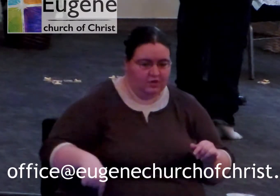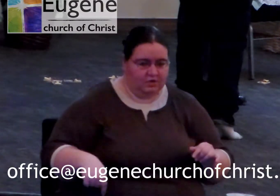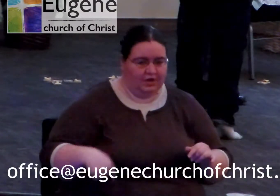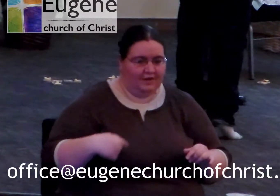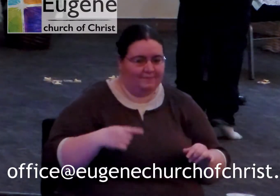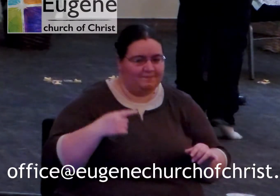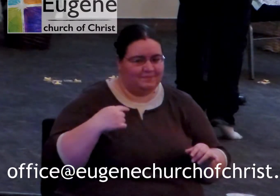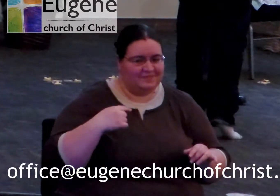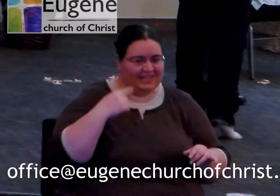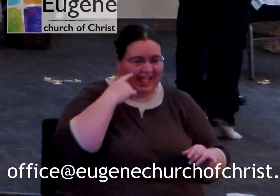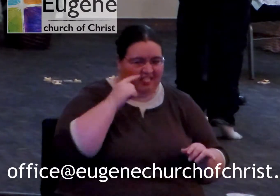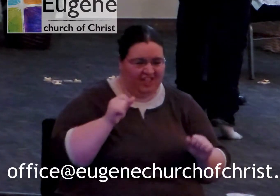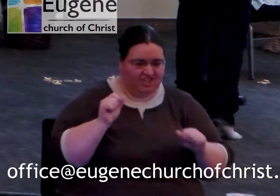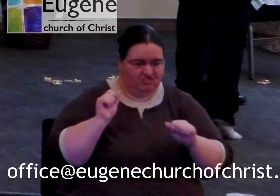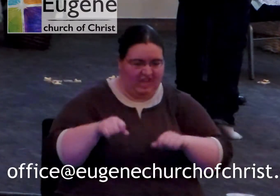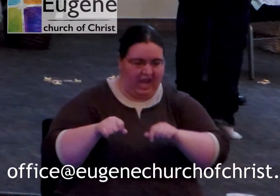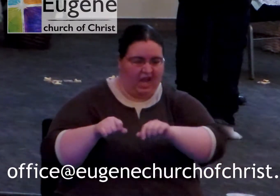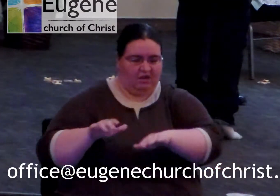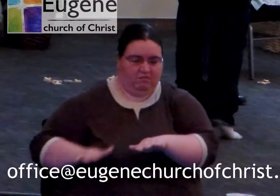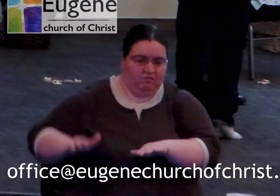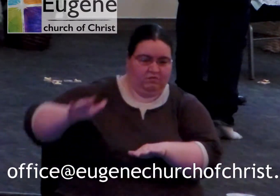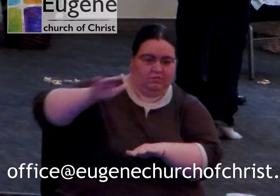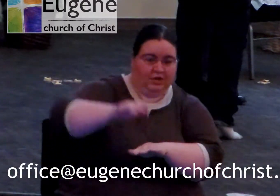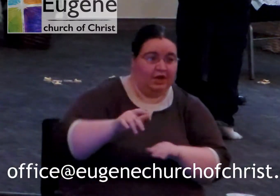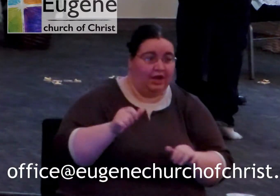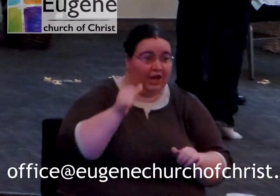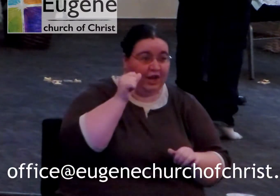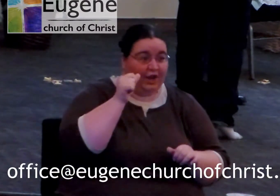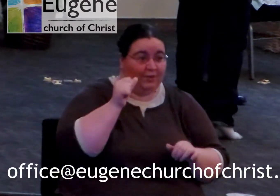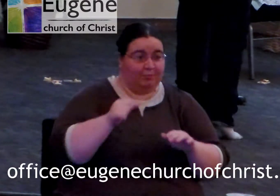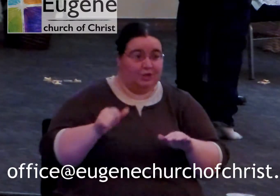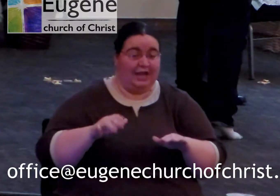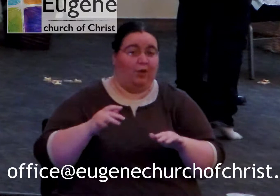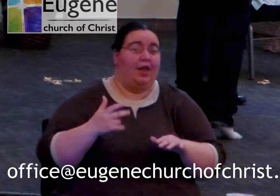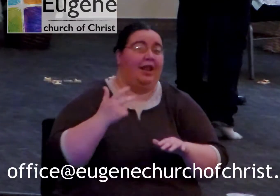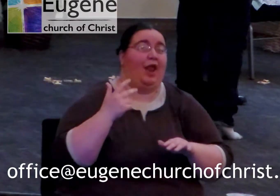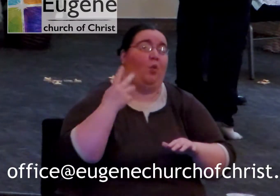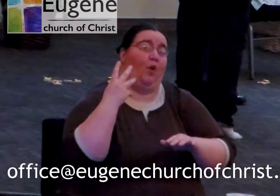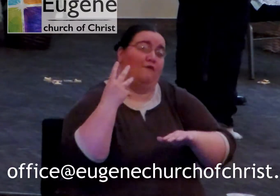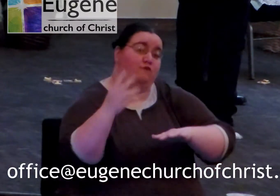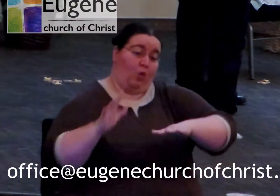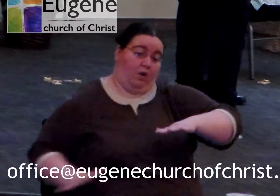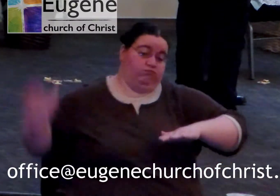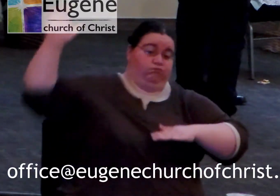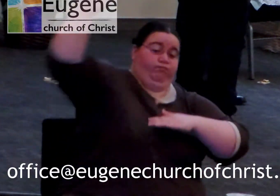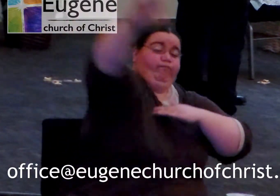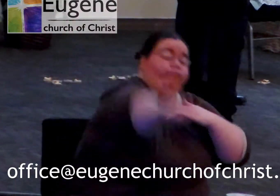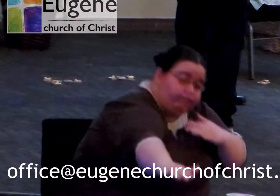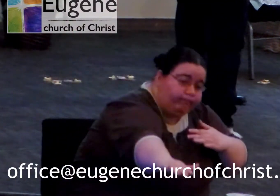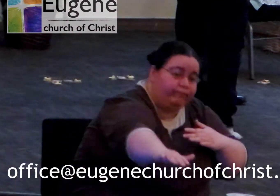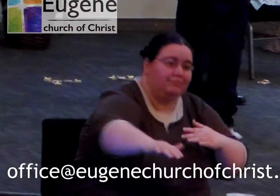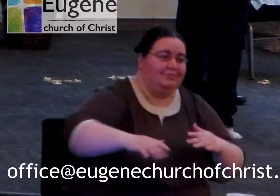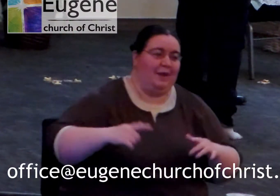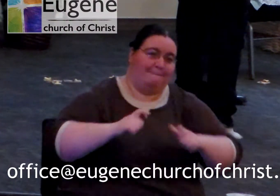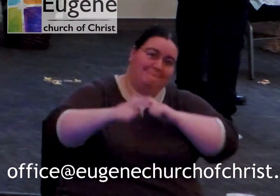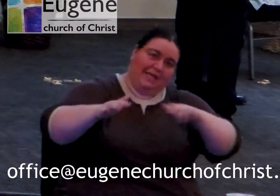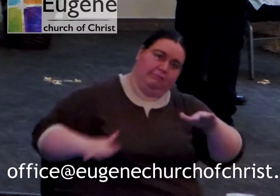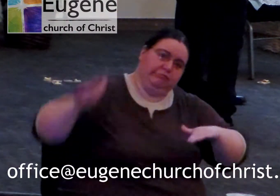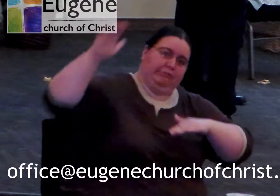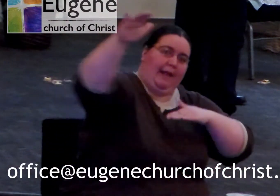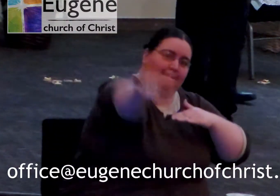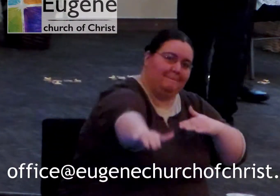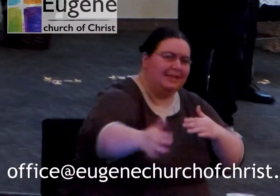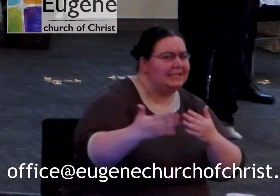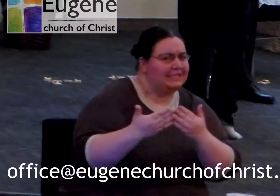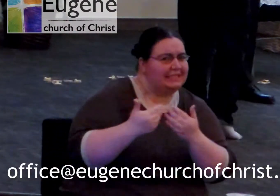foot that you gave us before? Okay, quadruple that, all right? Quadruple that. So you're going to take a big step. This one's easy. They're small mouse traps. Okay,